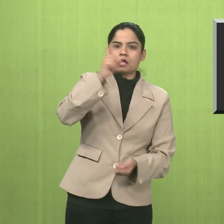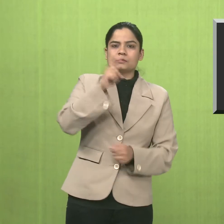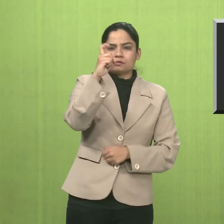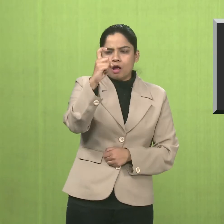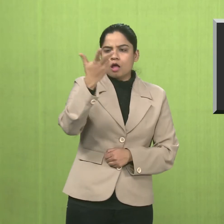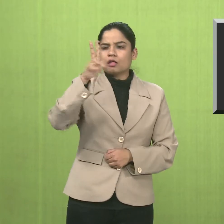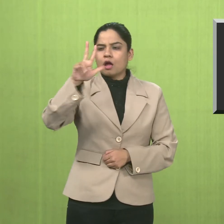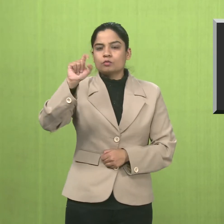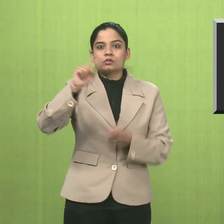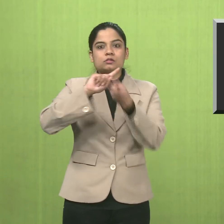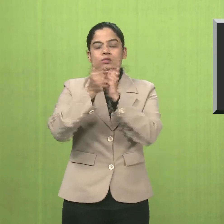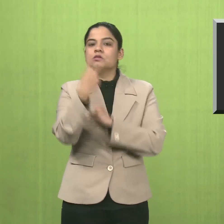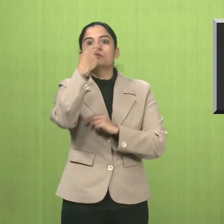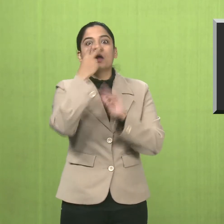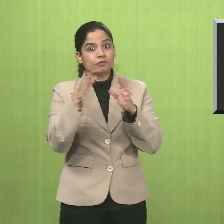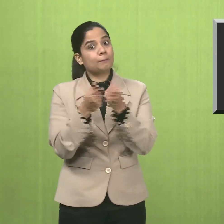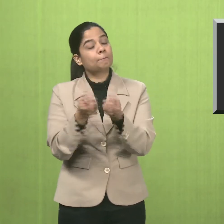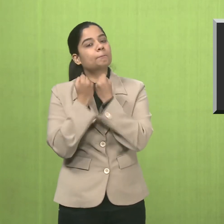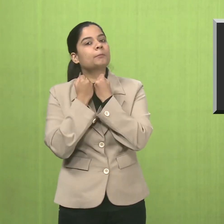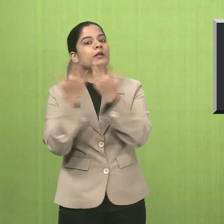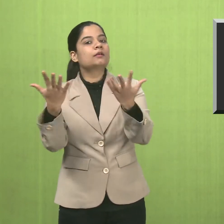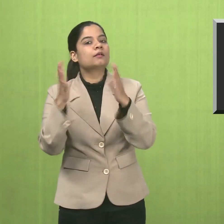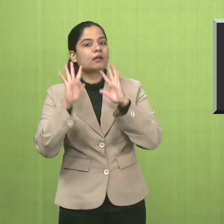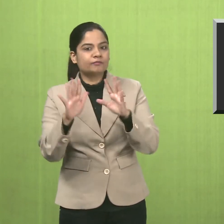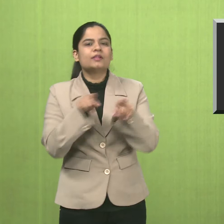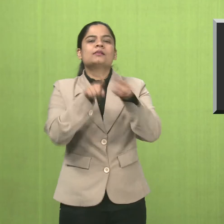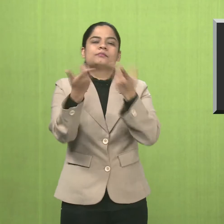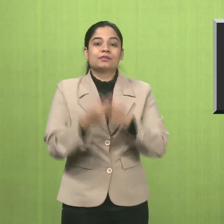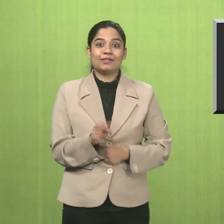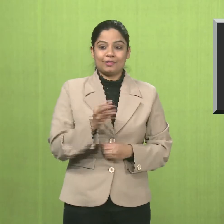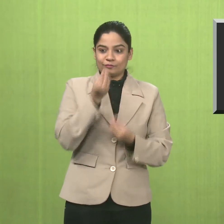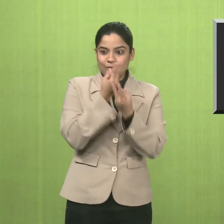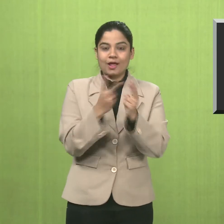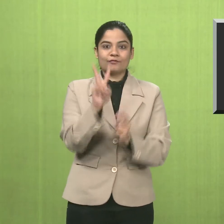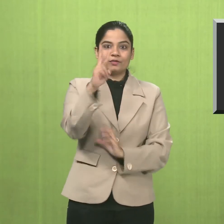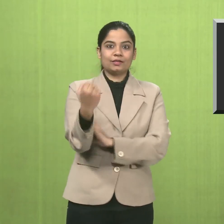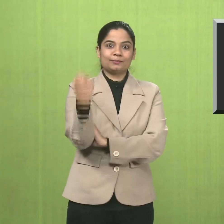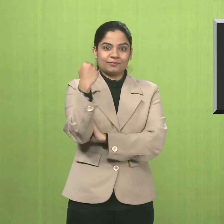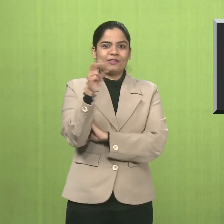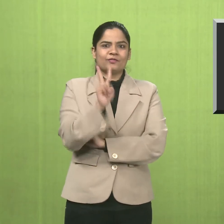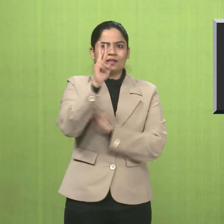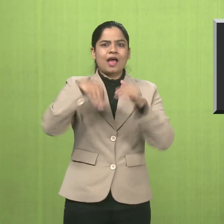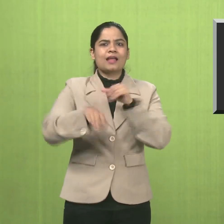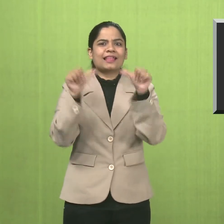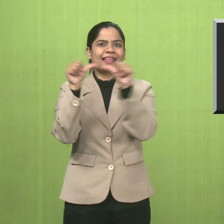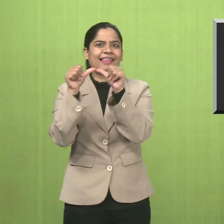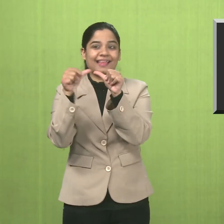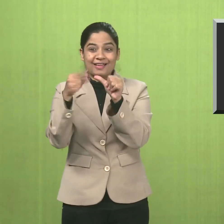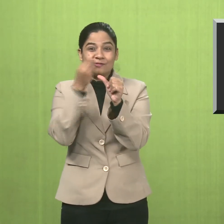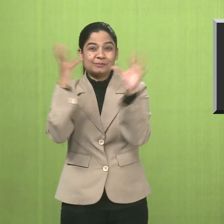born naturally. They develop blindness after a certain age of 7 or 8. Maybe they are missing out on vitamin